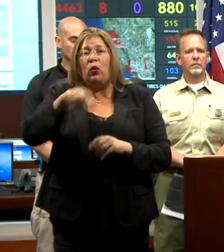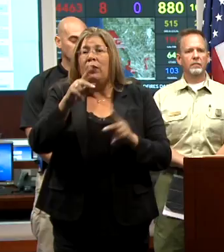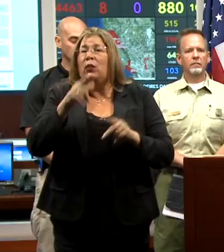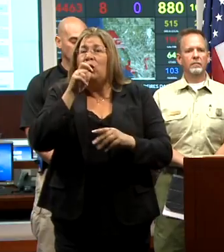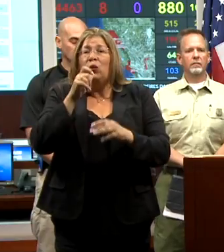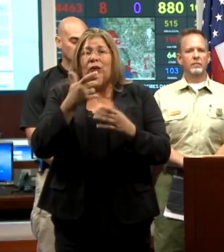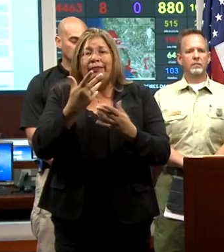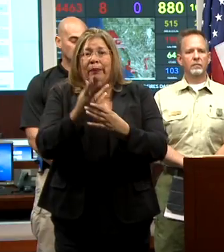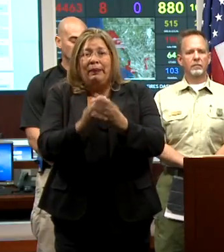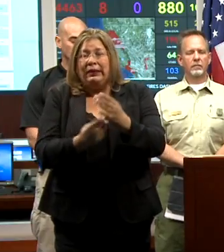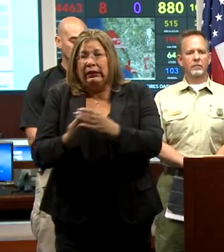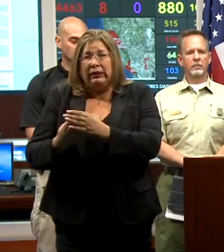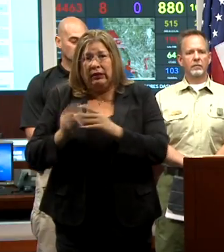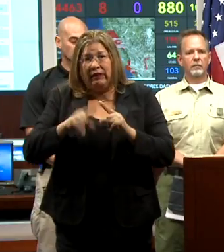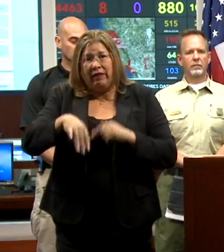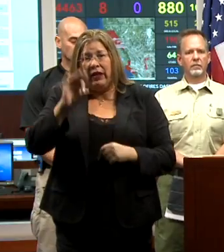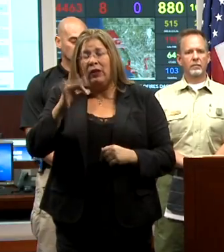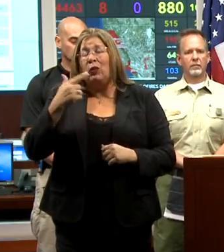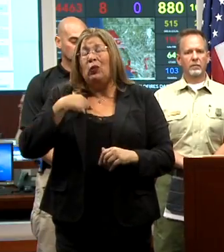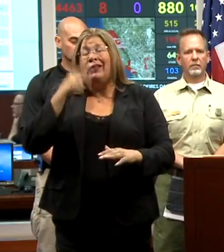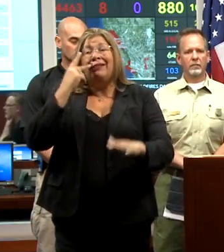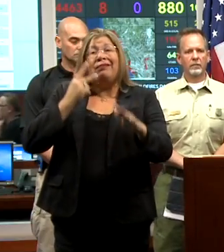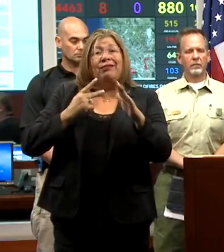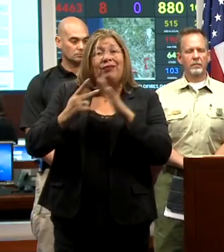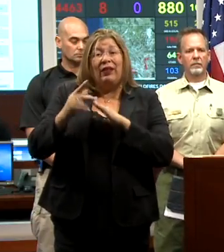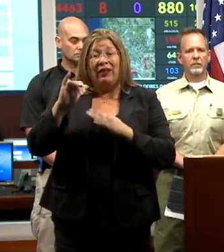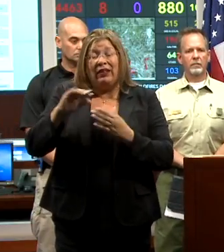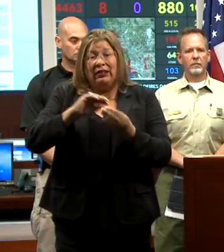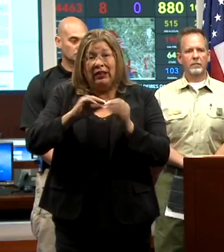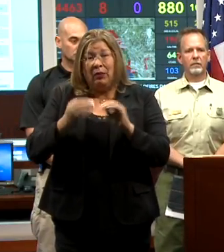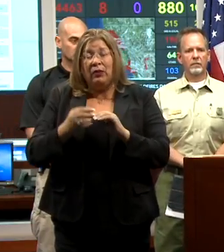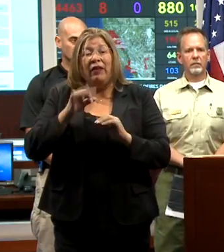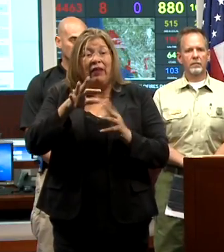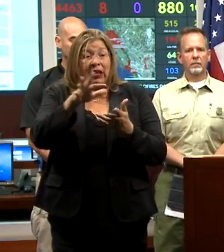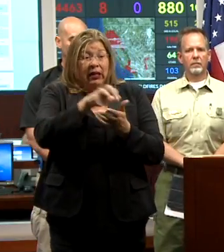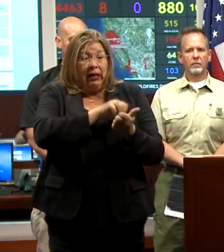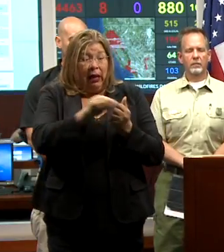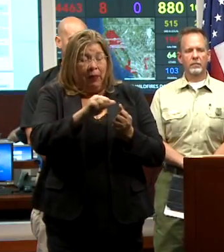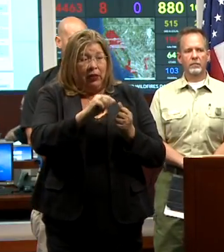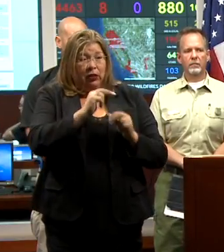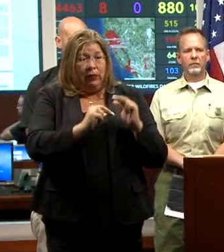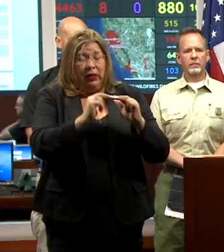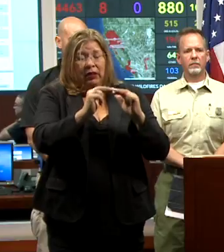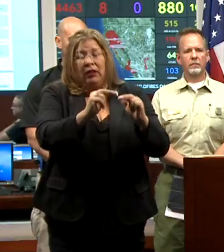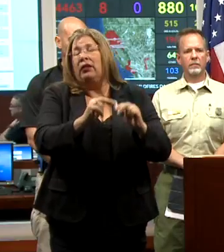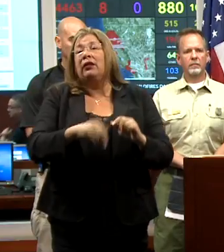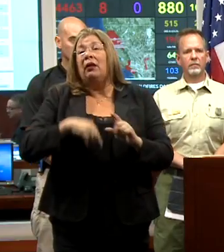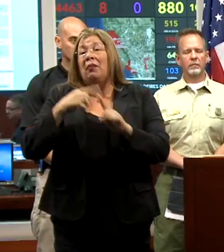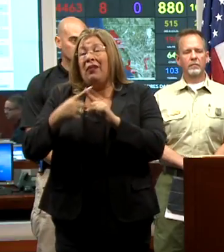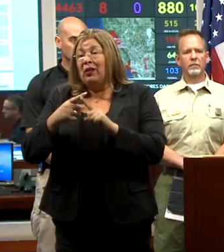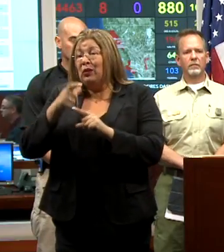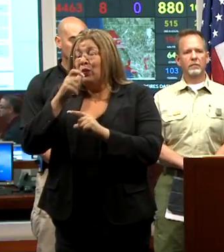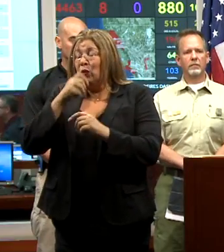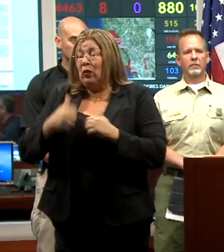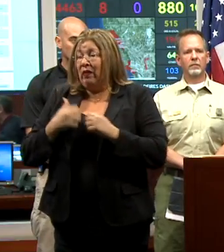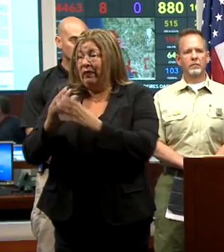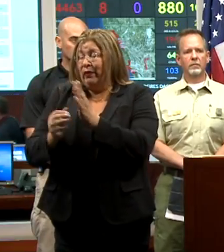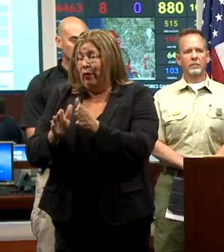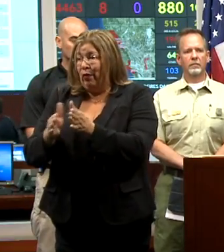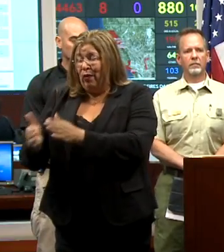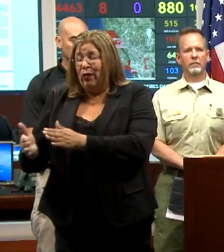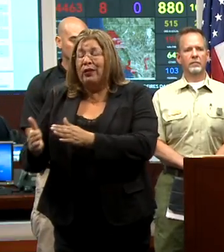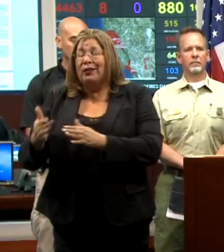missing, and we anticipate the numbers of potentially both damaged and destroyed structures as well as lives lost